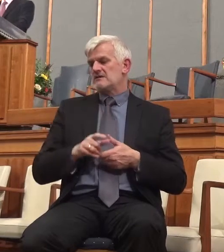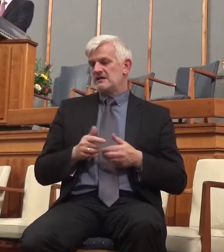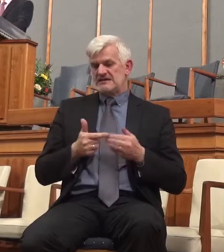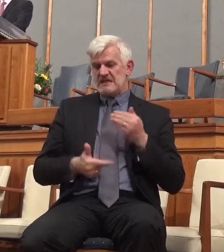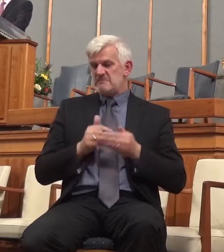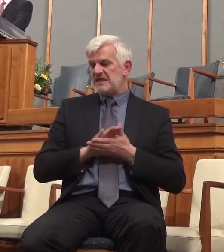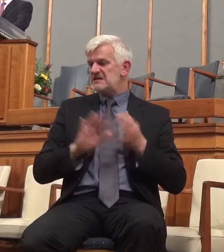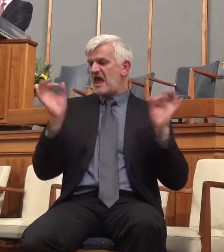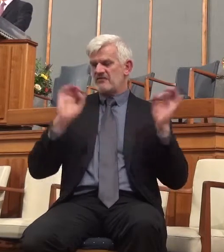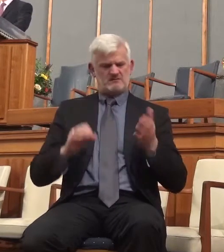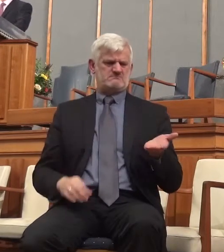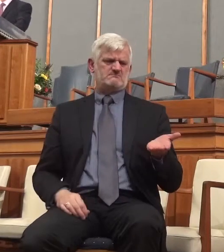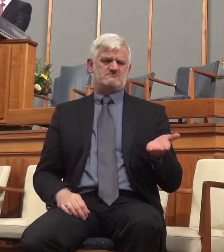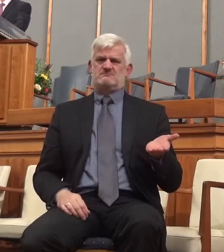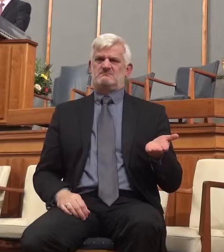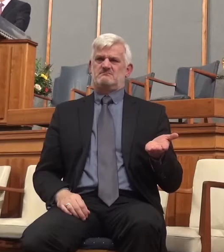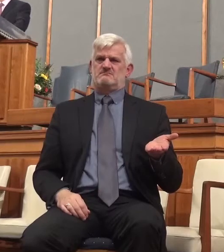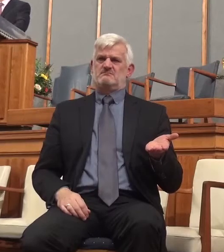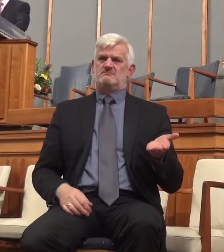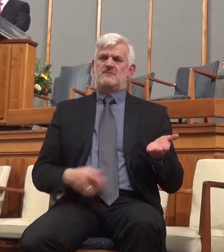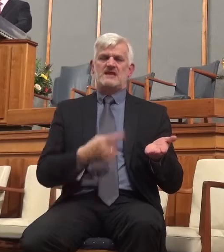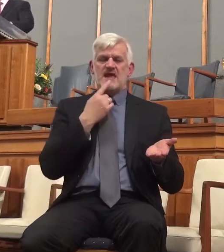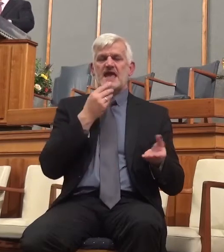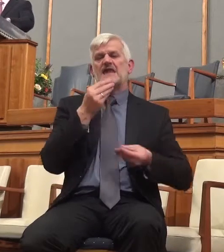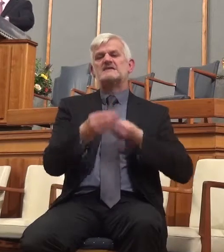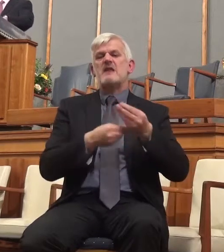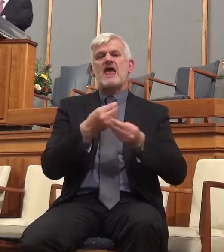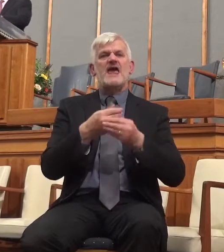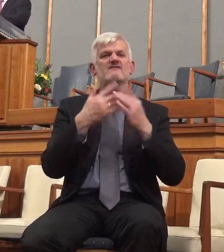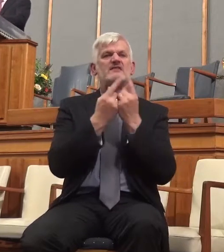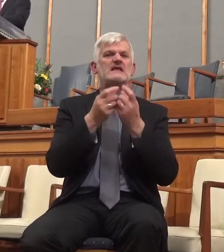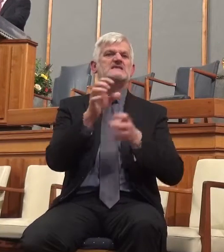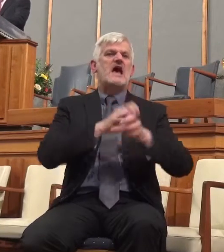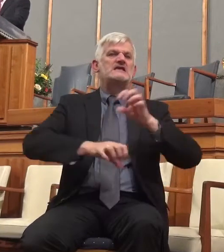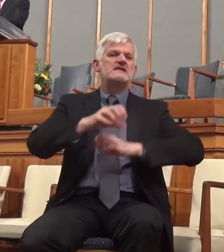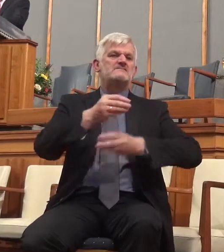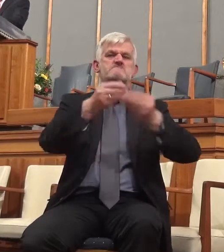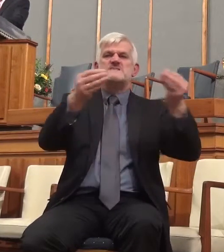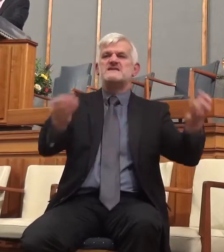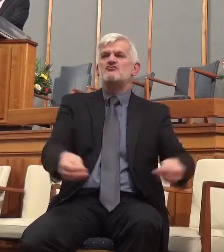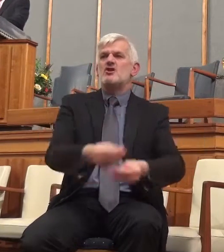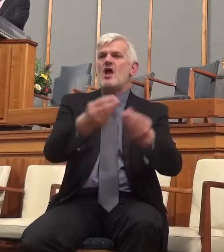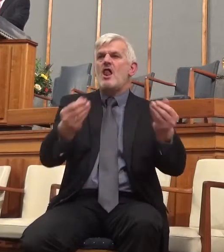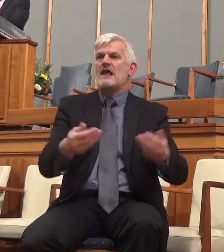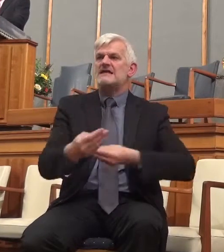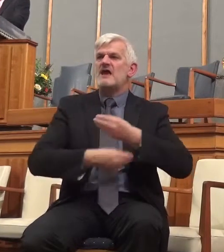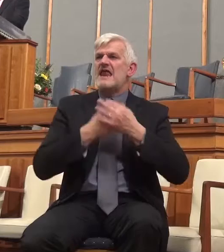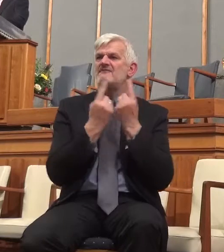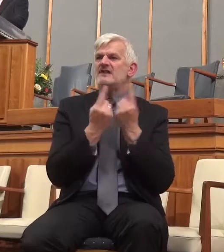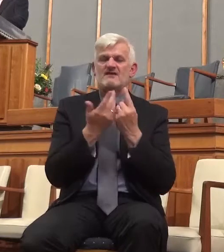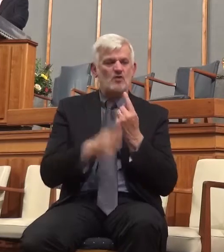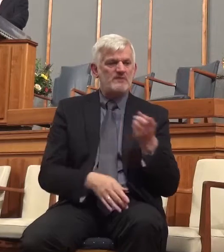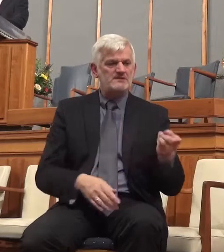meaning. Everything can be explained in terms of particles and material explanations.